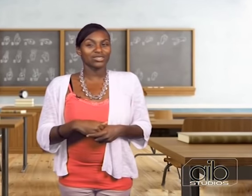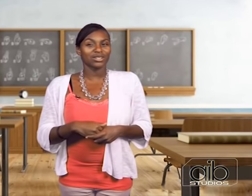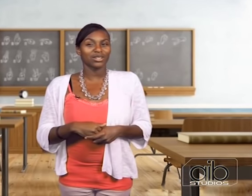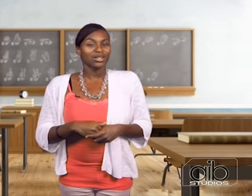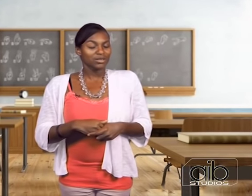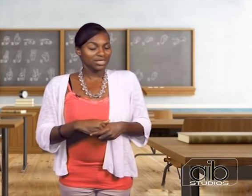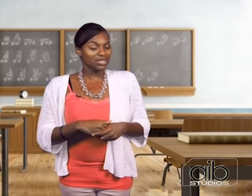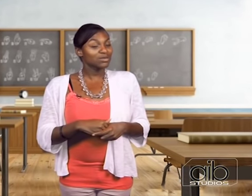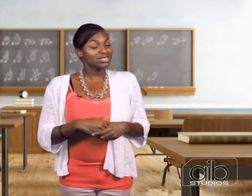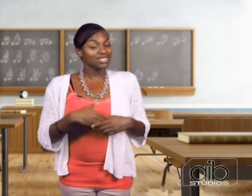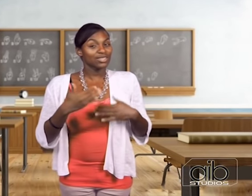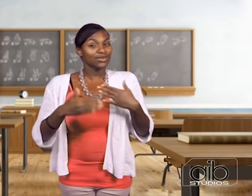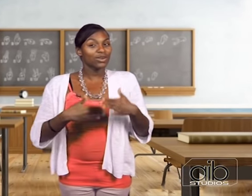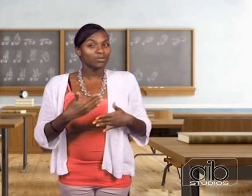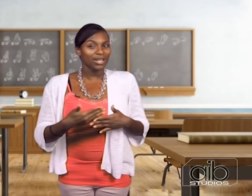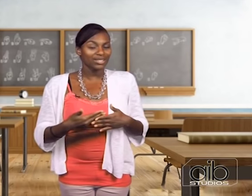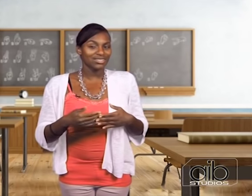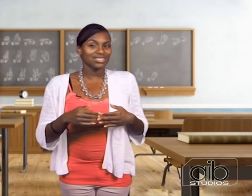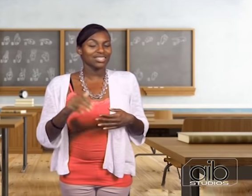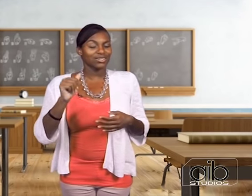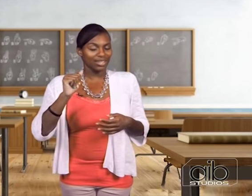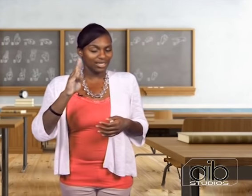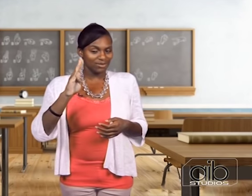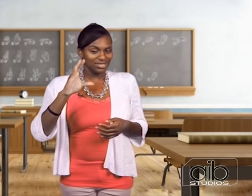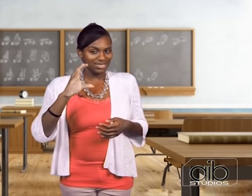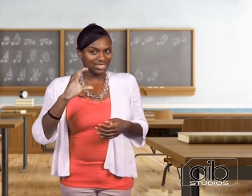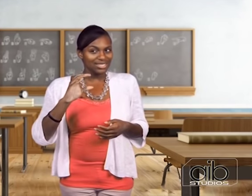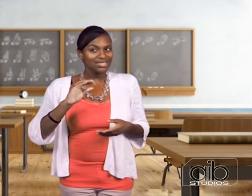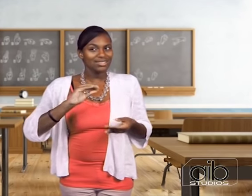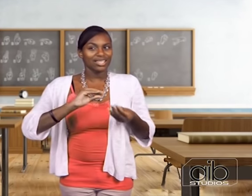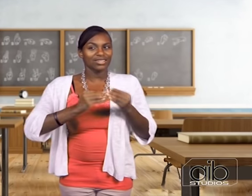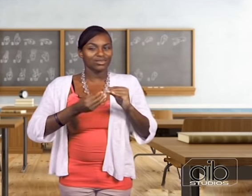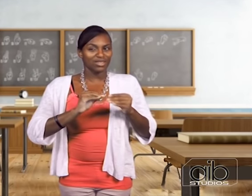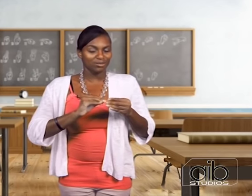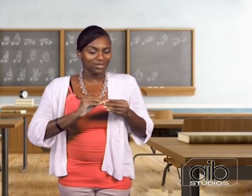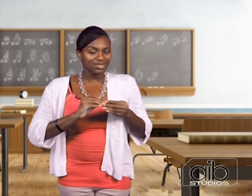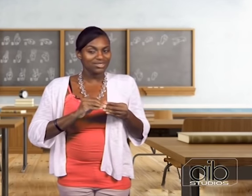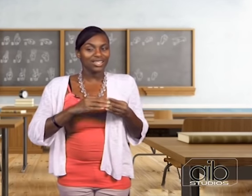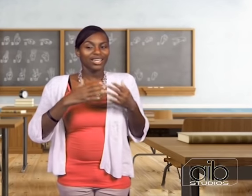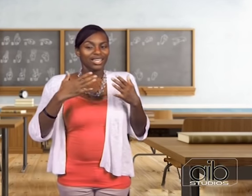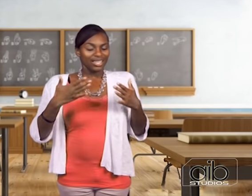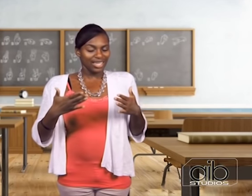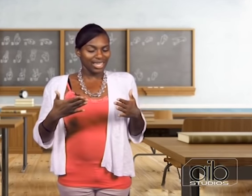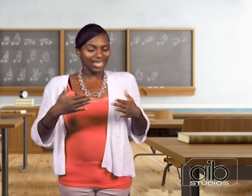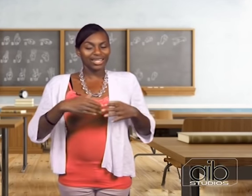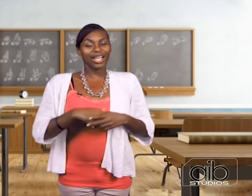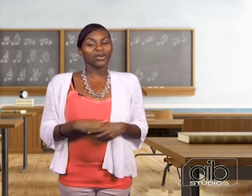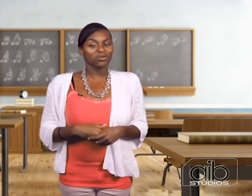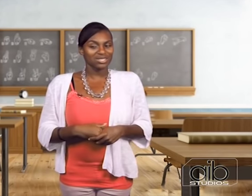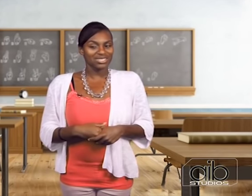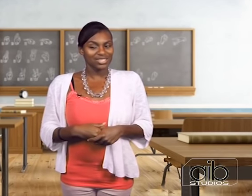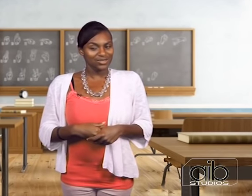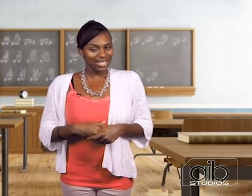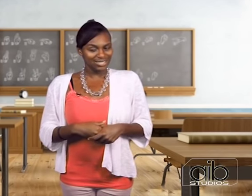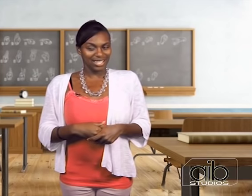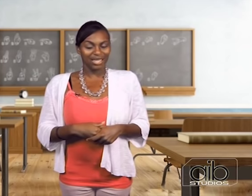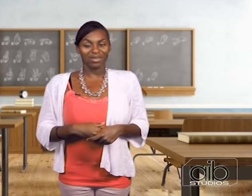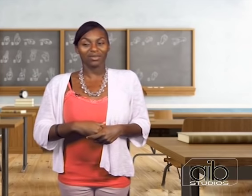to continue on practicing your ABCs and your numbers. And I hope to see you next time. And